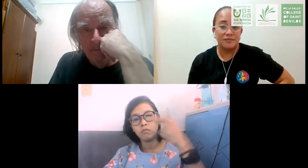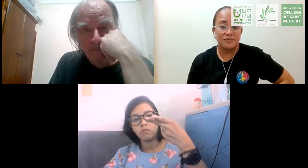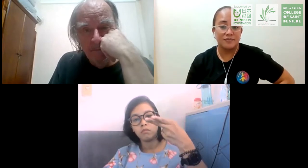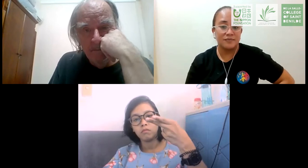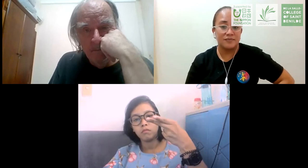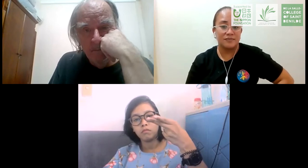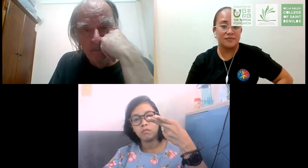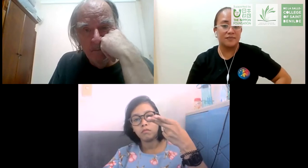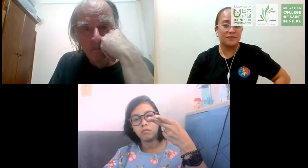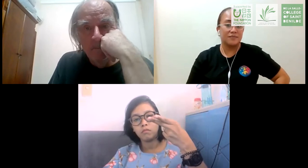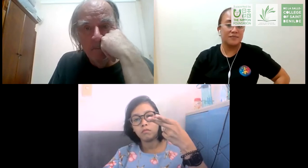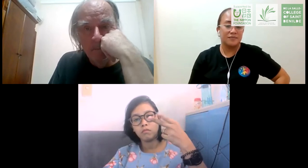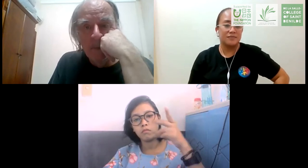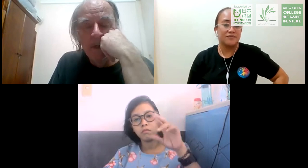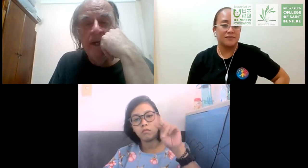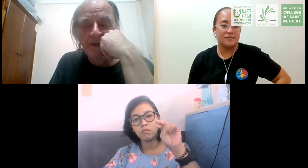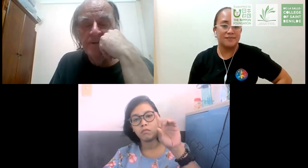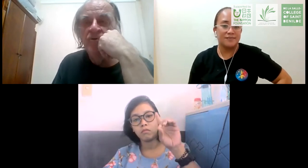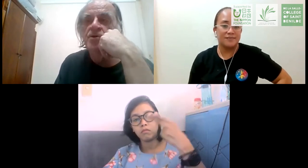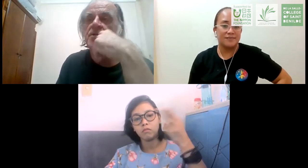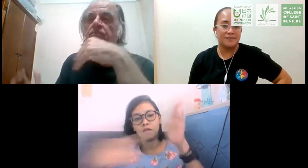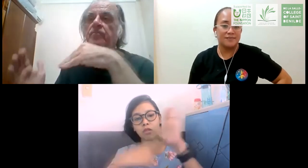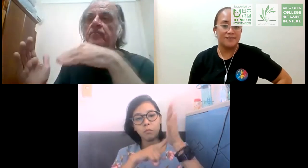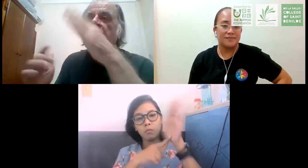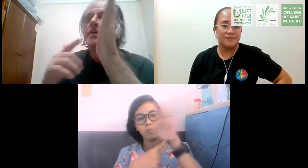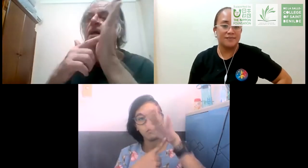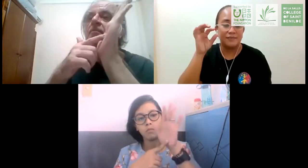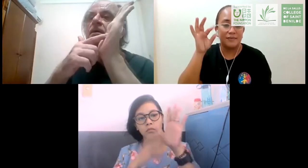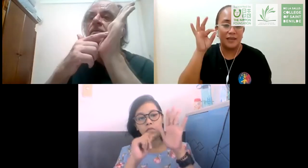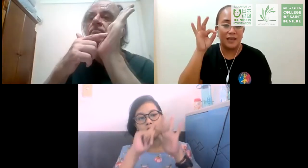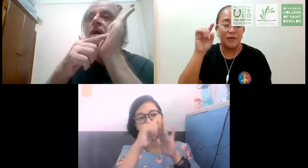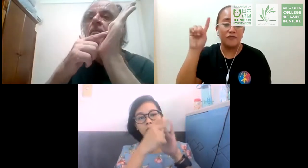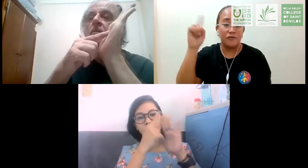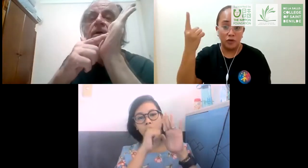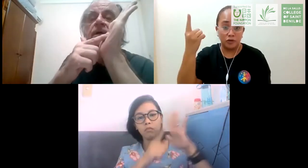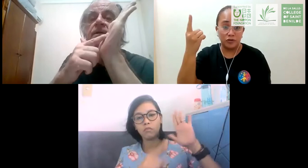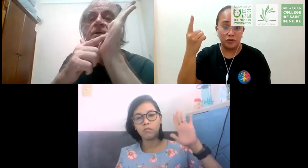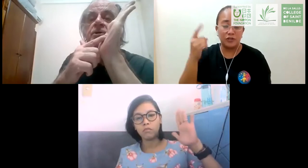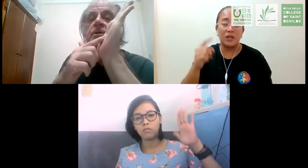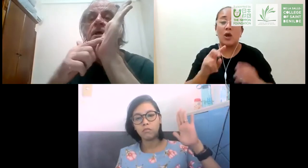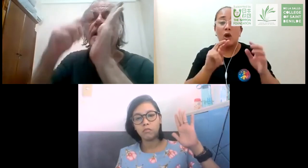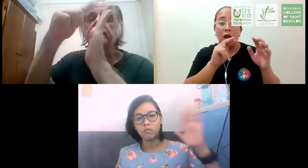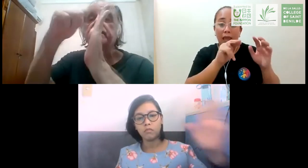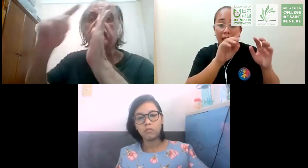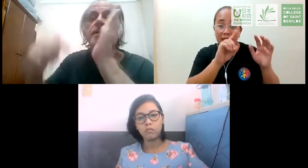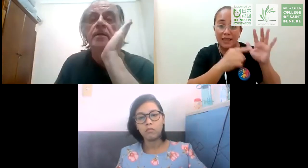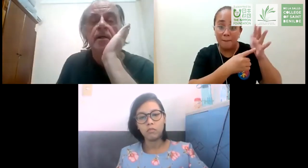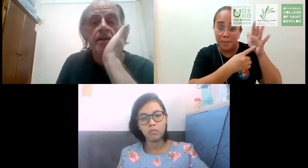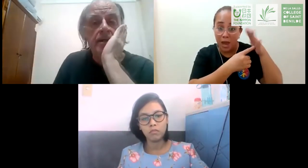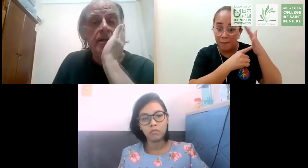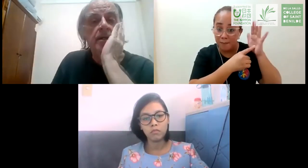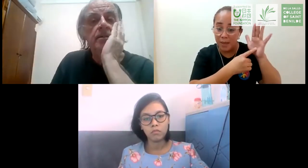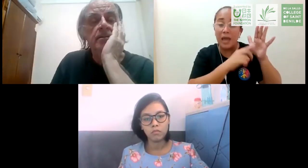non-dominant hand orientation, Jasmine saying? Yes, first the non-dominant palm orientation, and